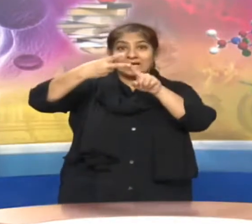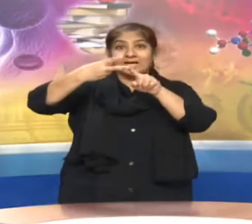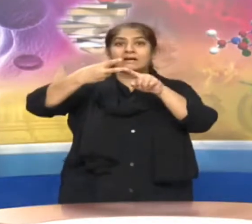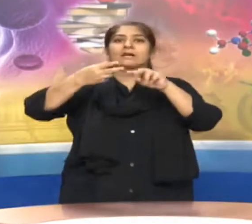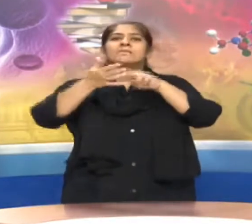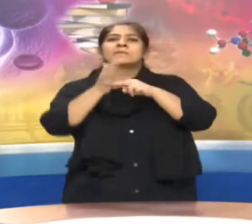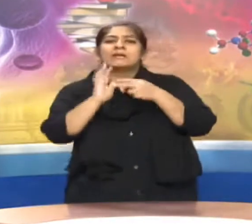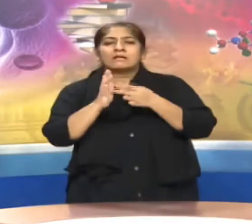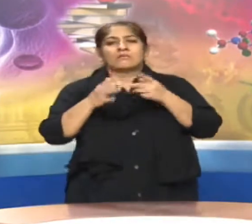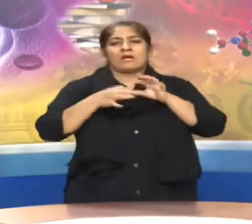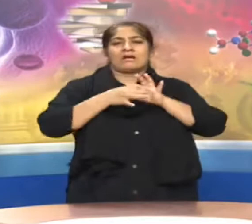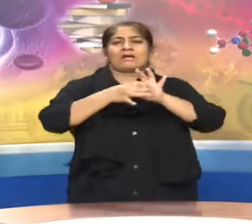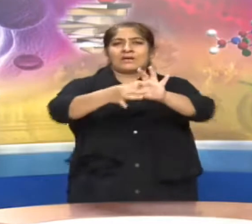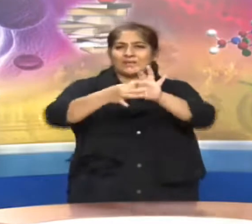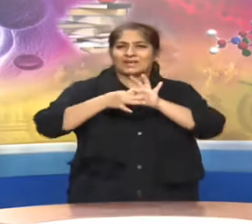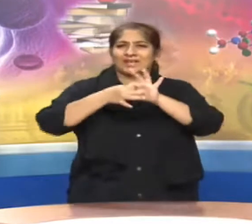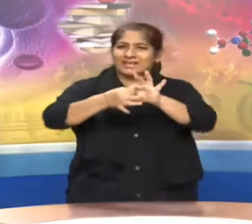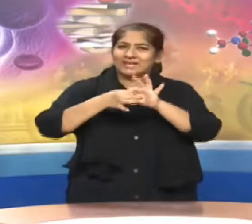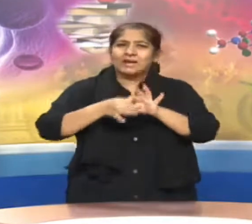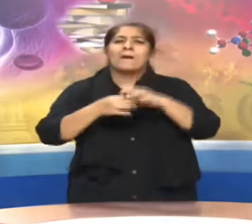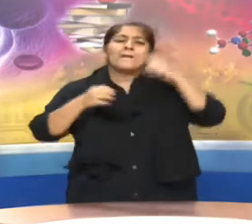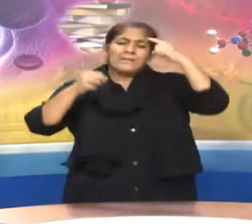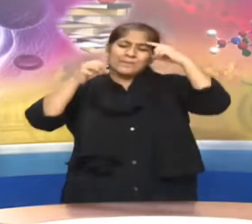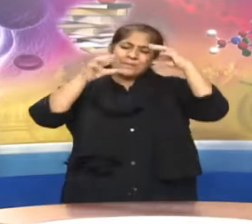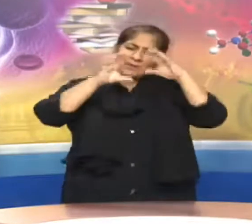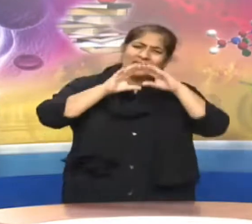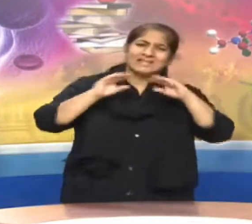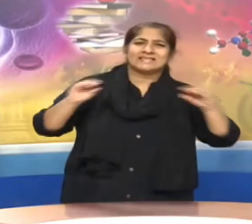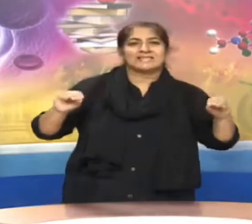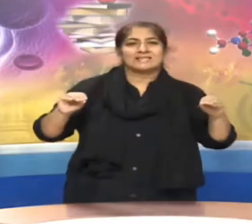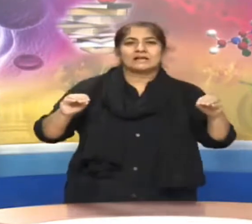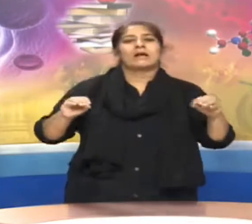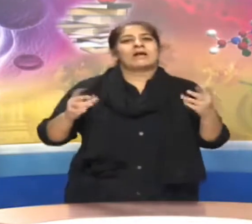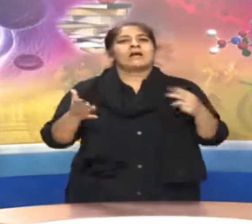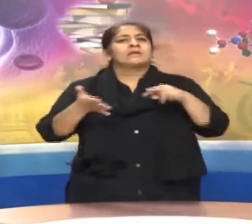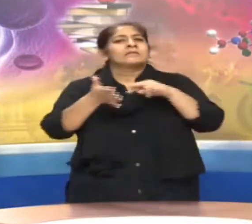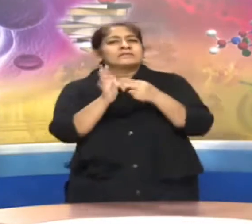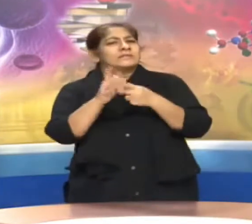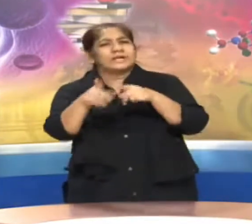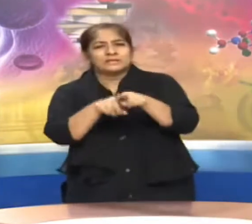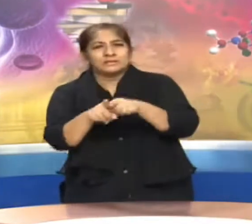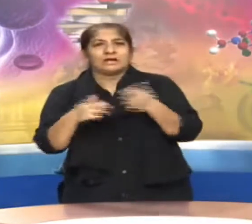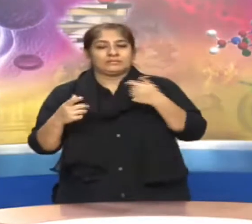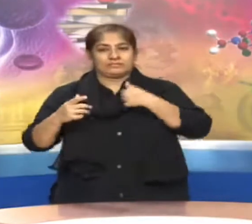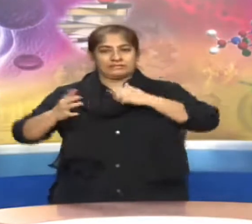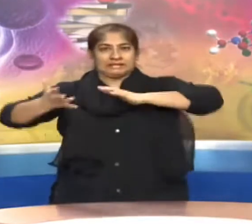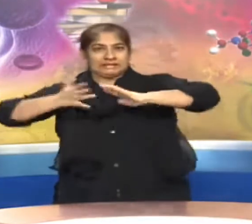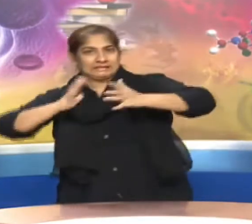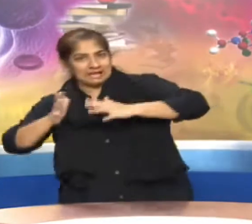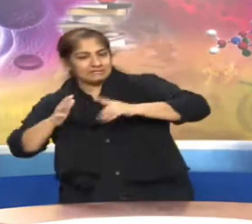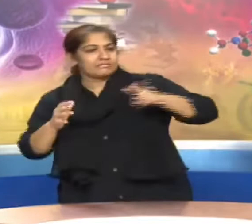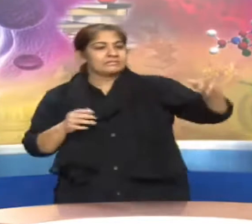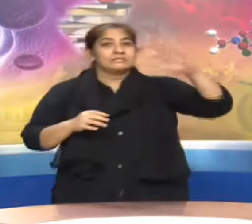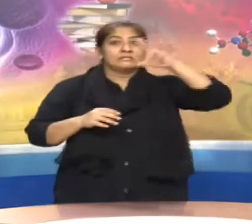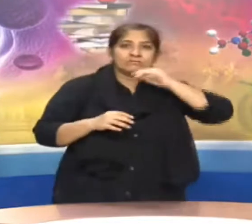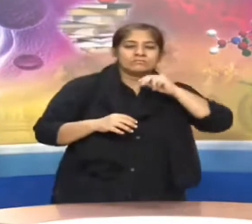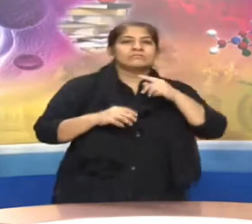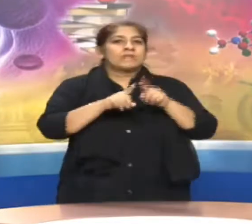The second most important point which comes under communication is harmony and peaceful